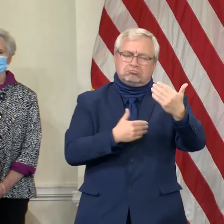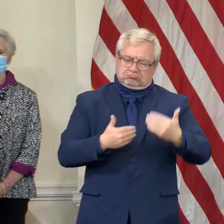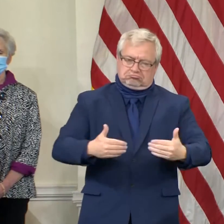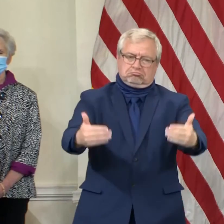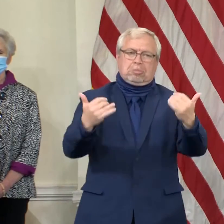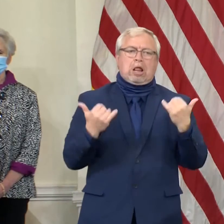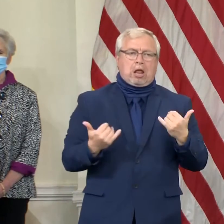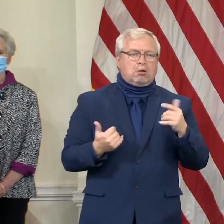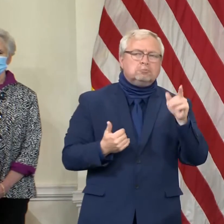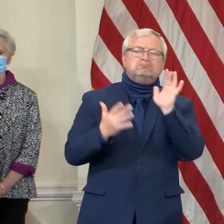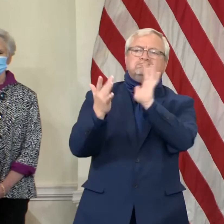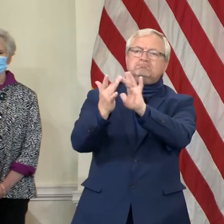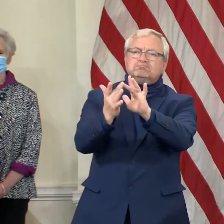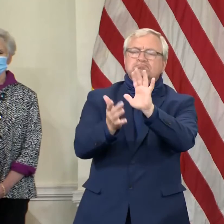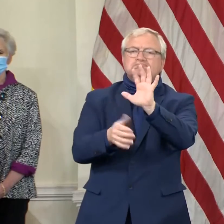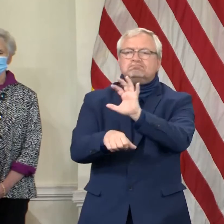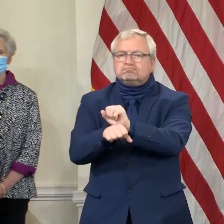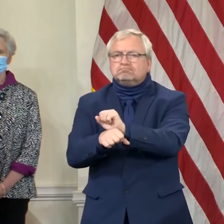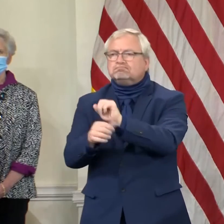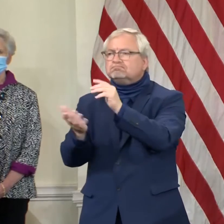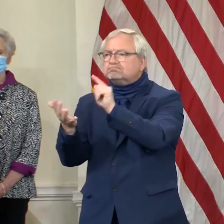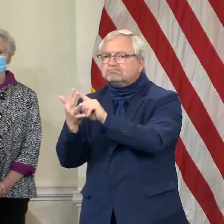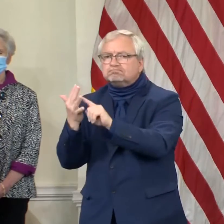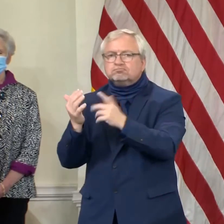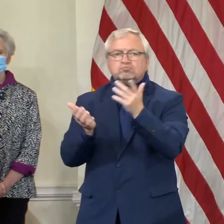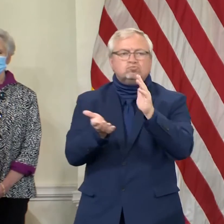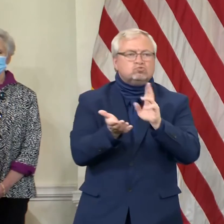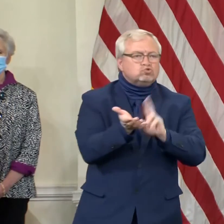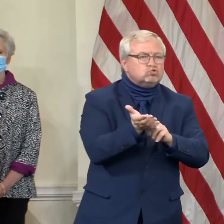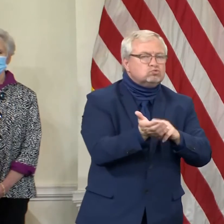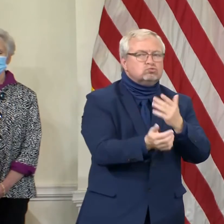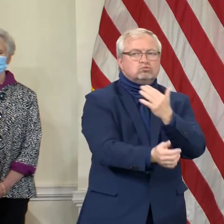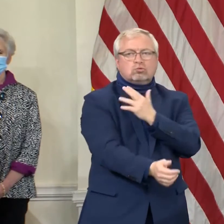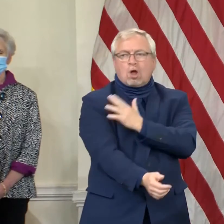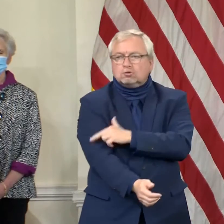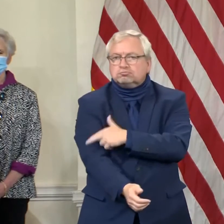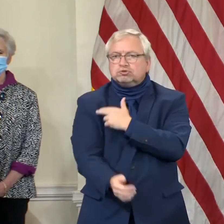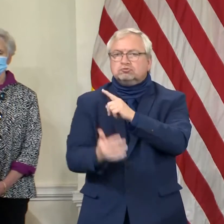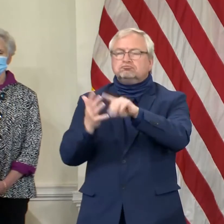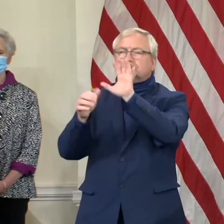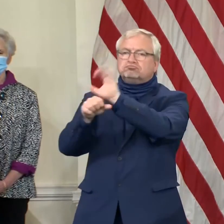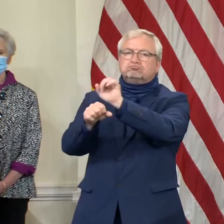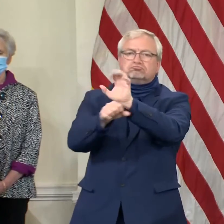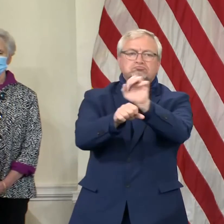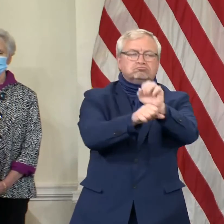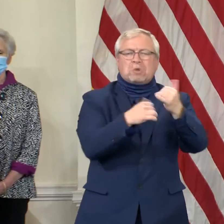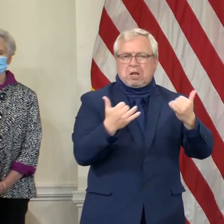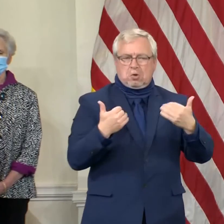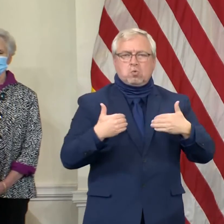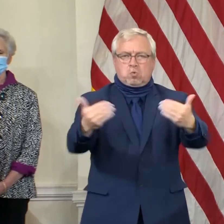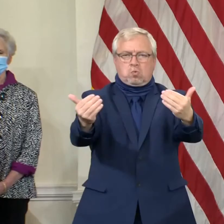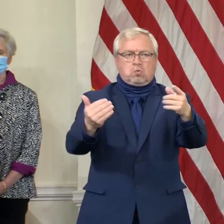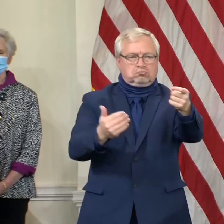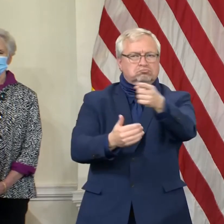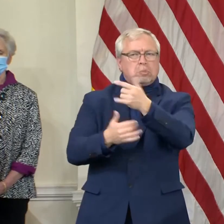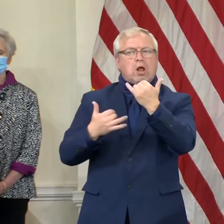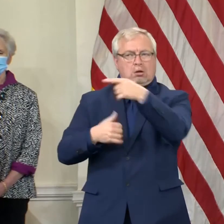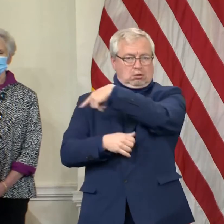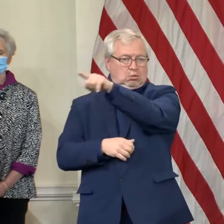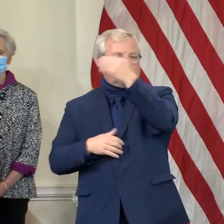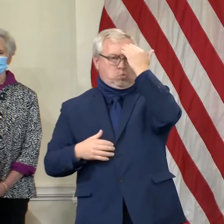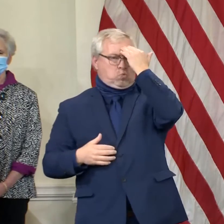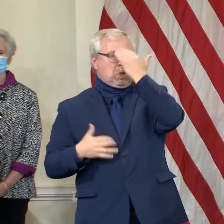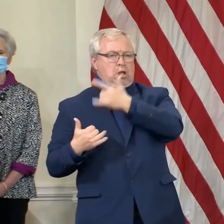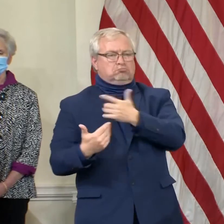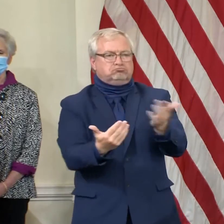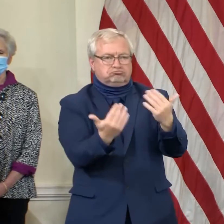Maryland's hospitals and doctors' offices are able to, or are taking steps so that they are able to, care